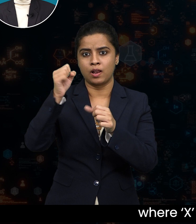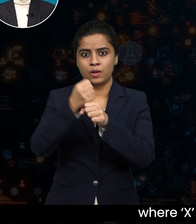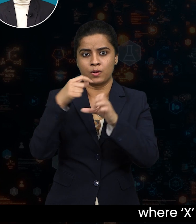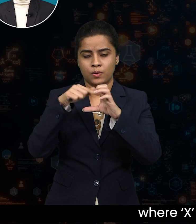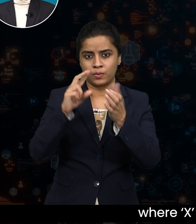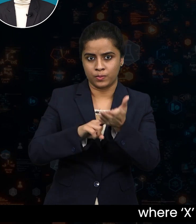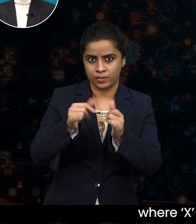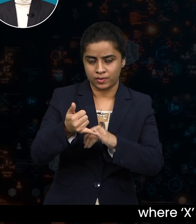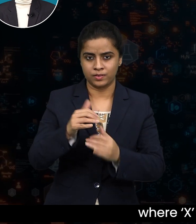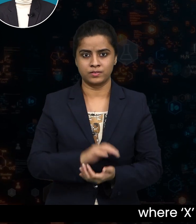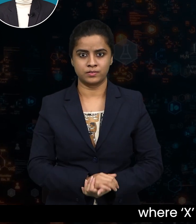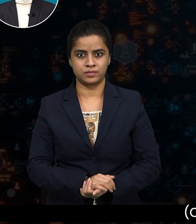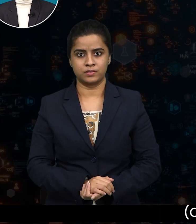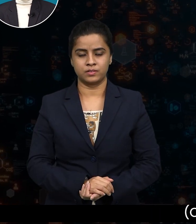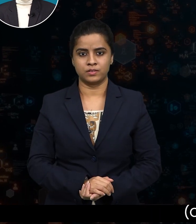halogens,